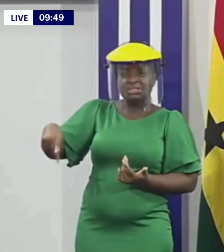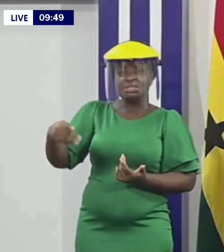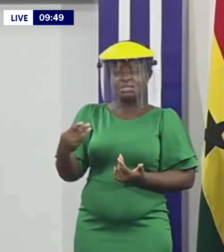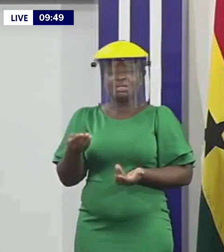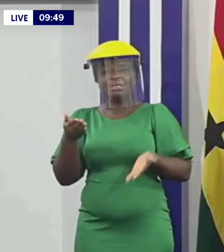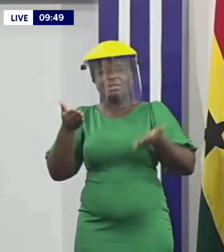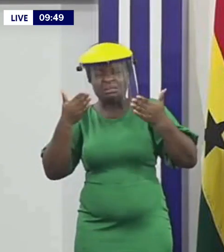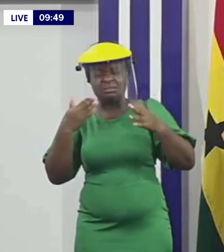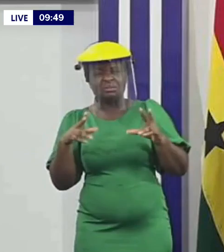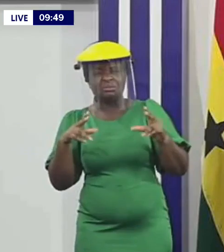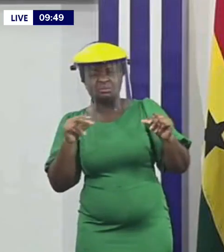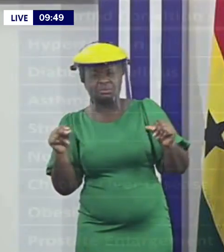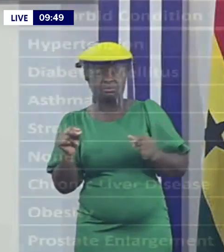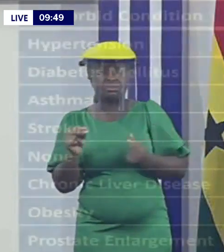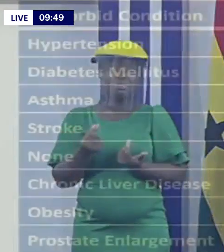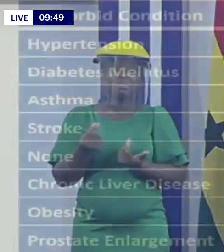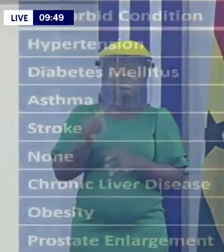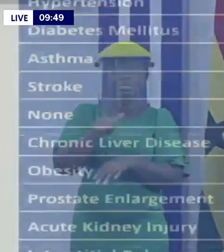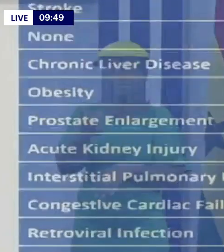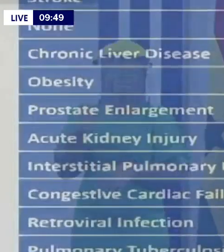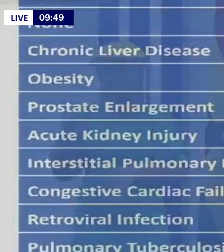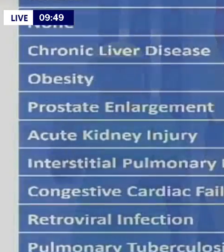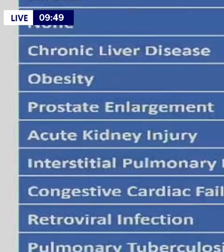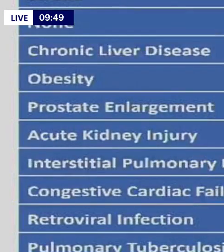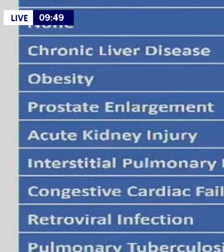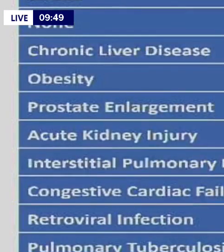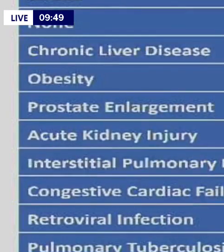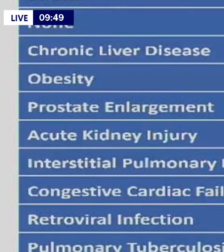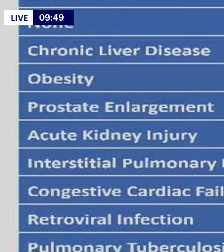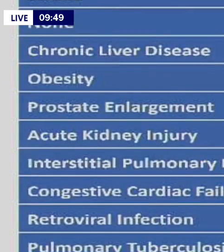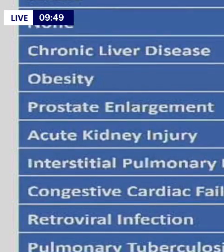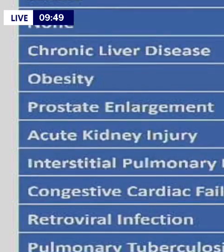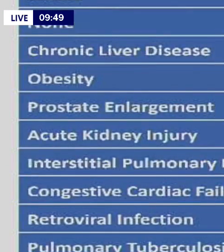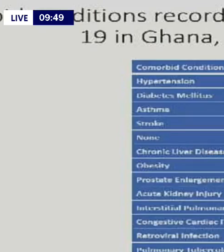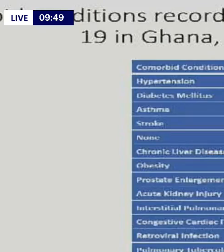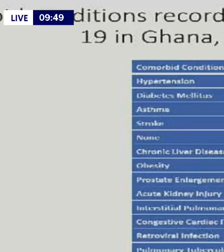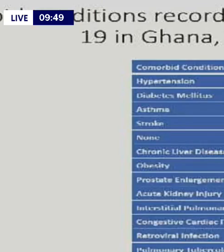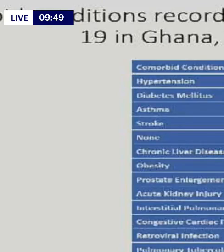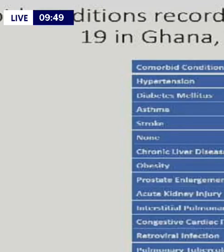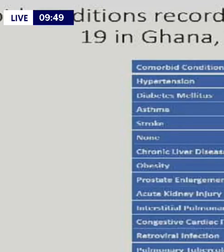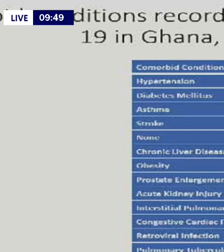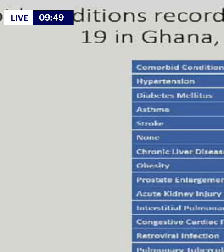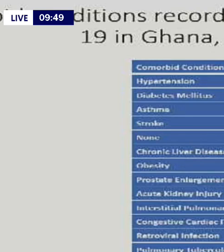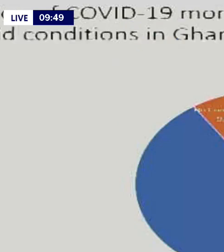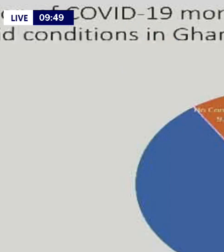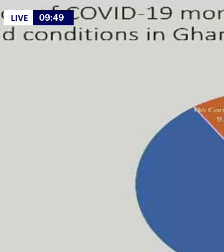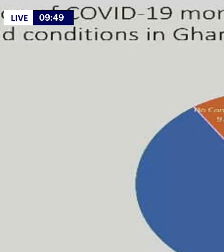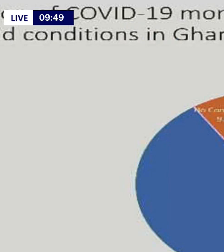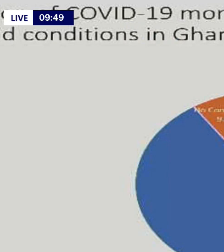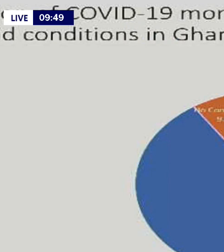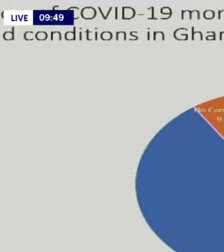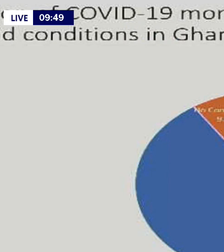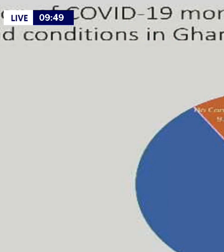and the rest that you can see out there. Then the proportion that have